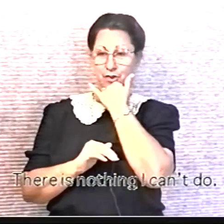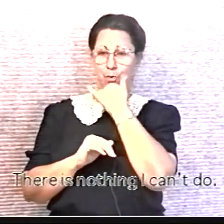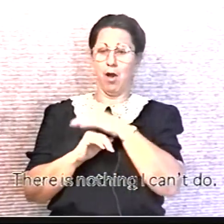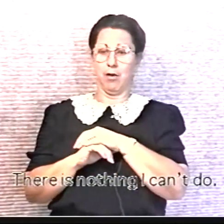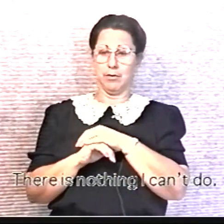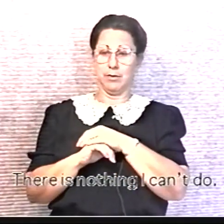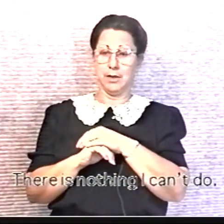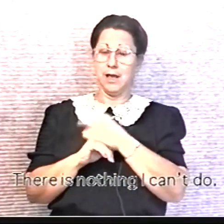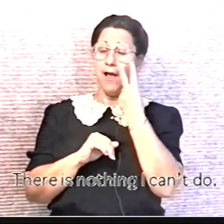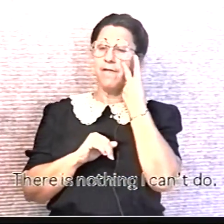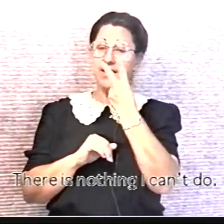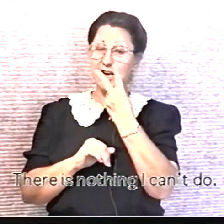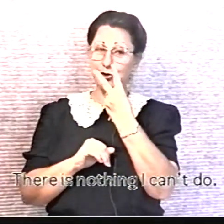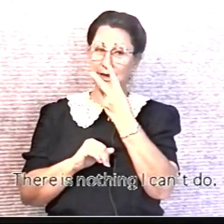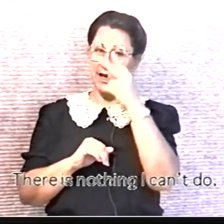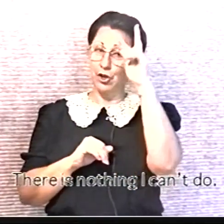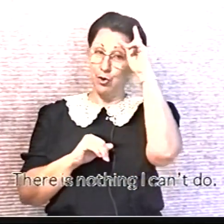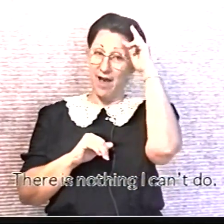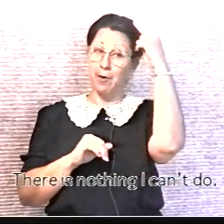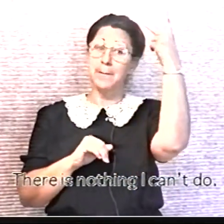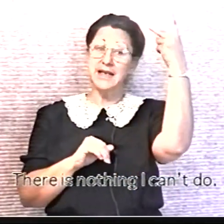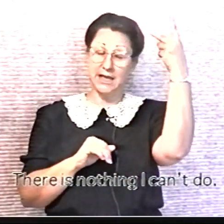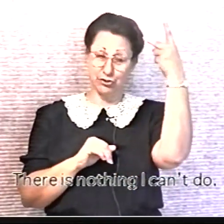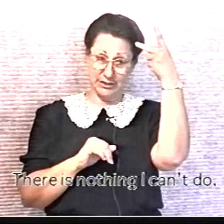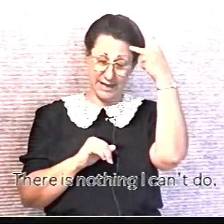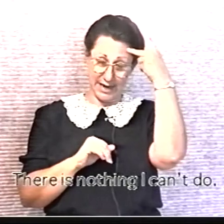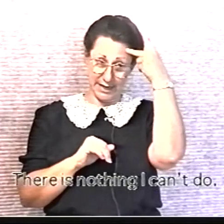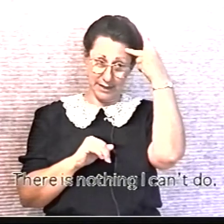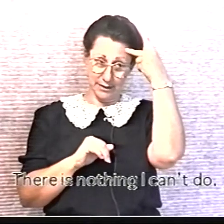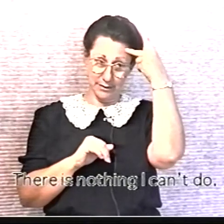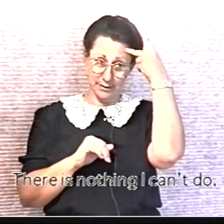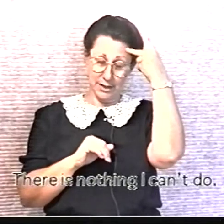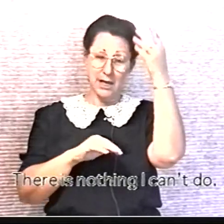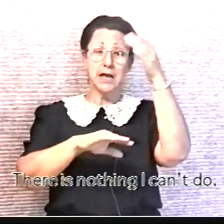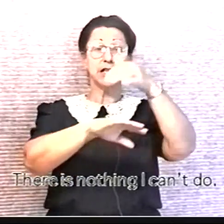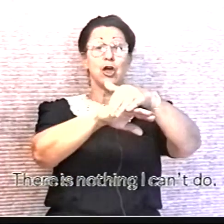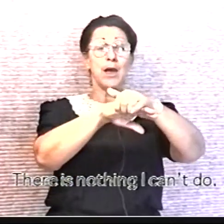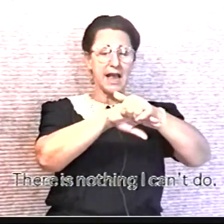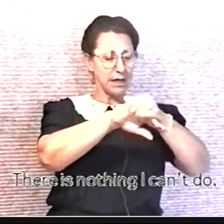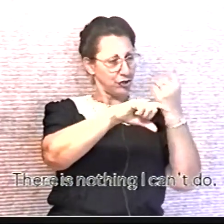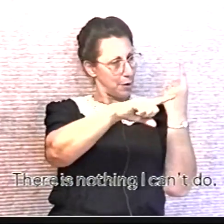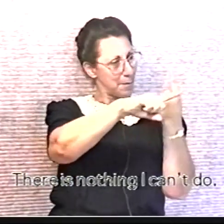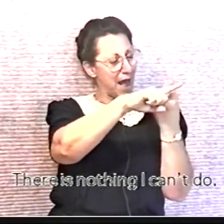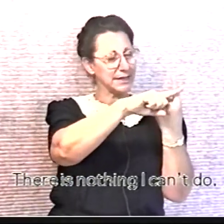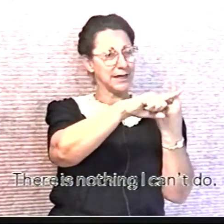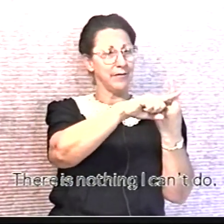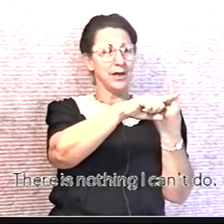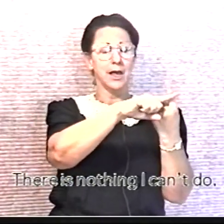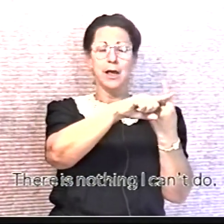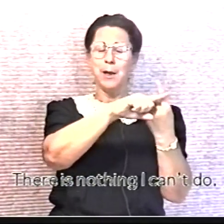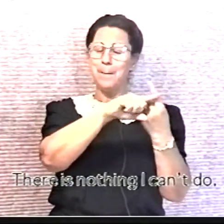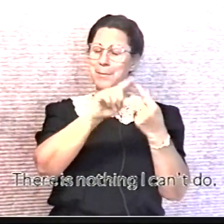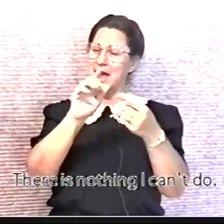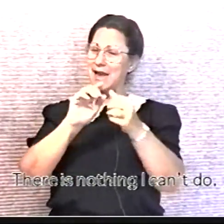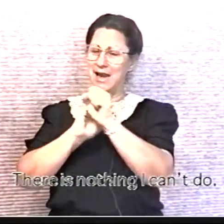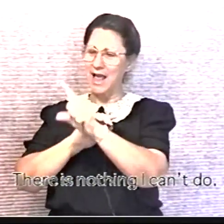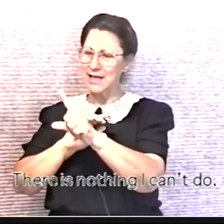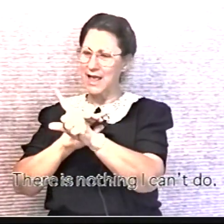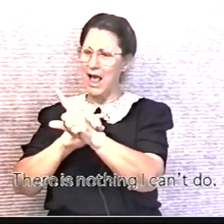wrong. Visually, you have a misunderstanding. So English, positive. But in ASL